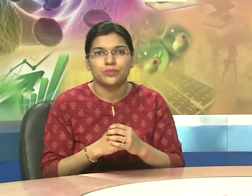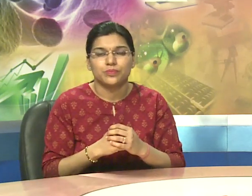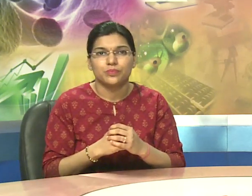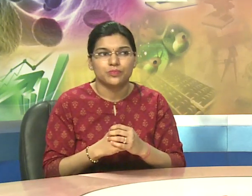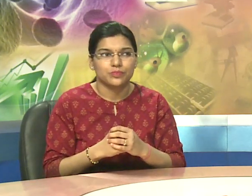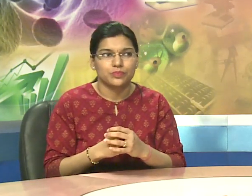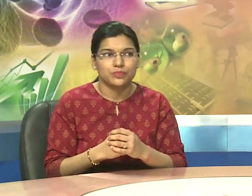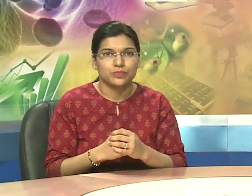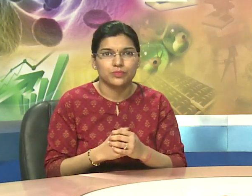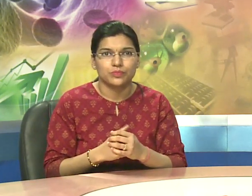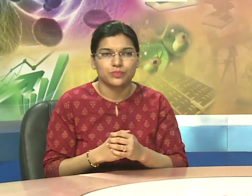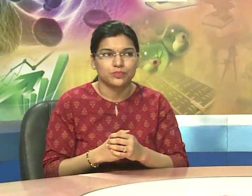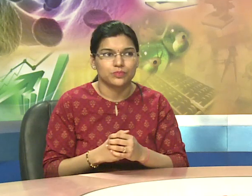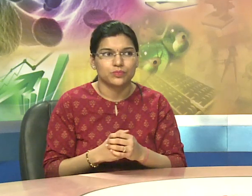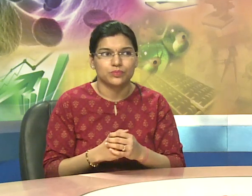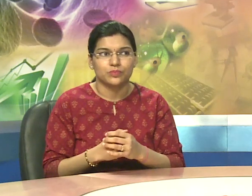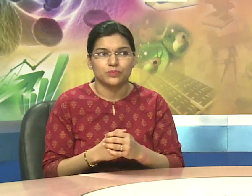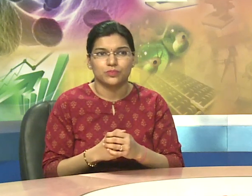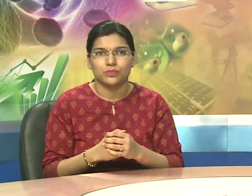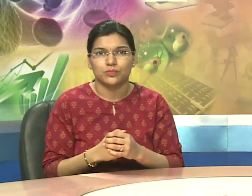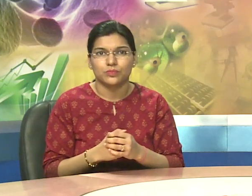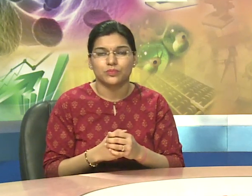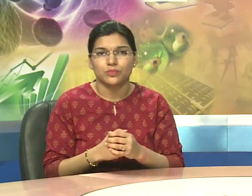10th word is equipment.